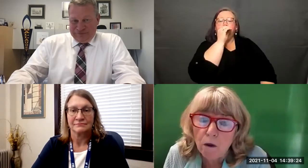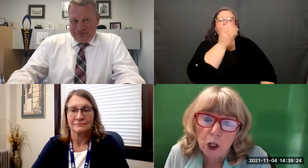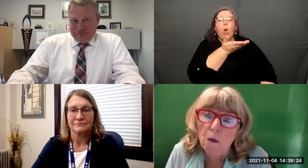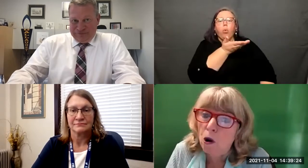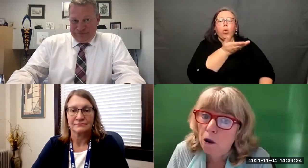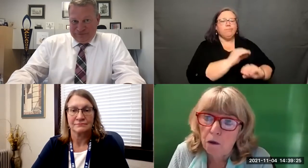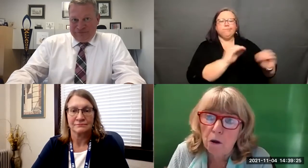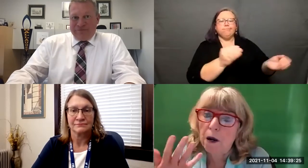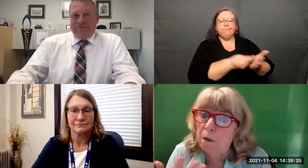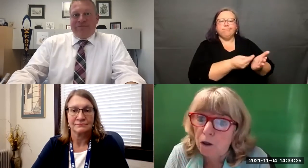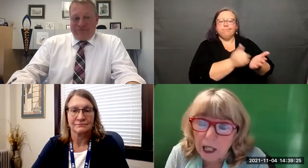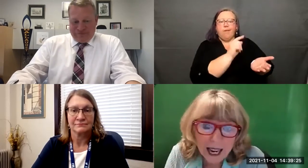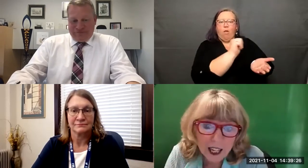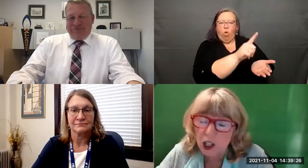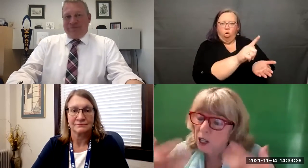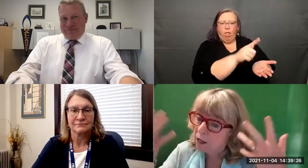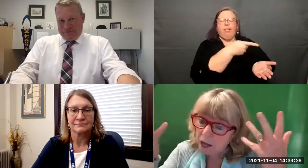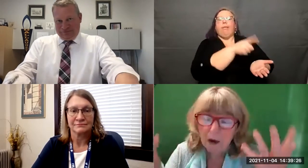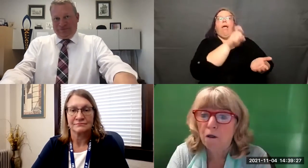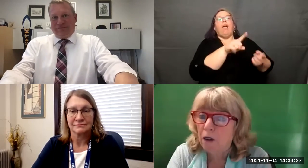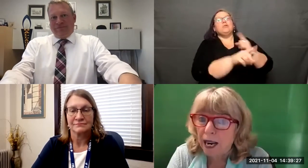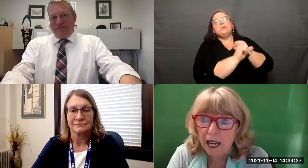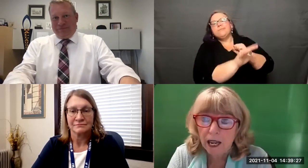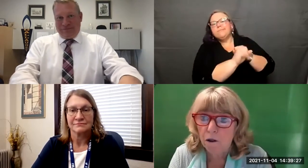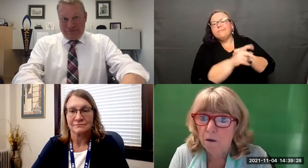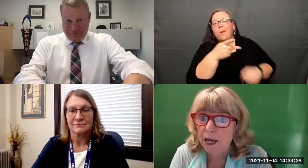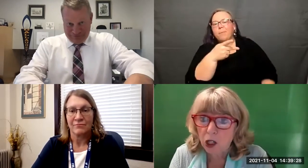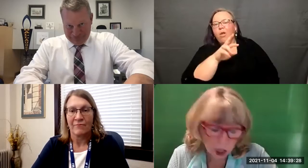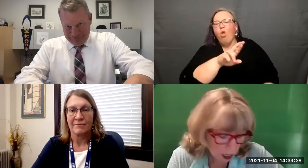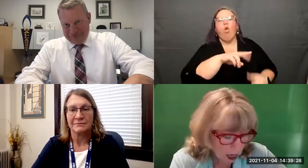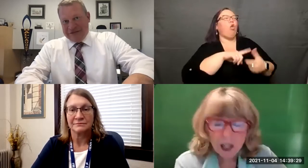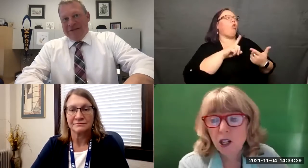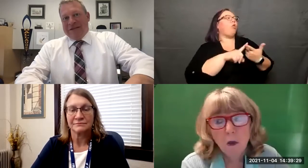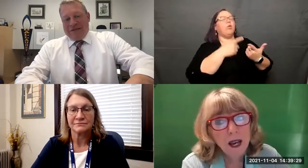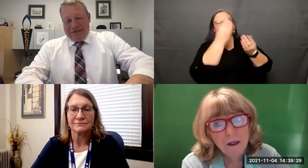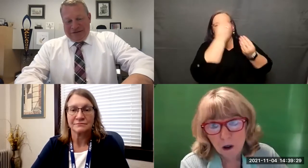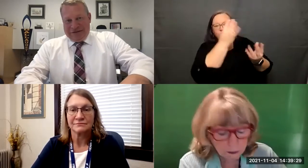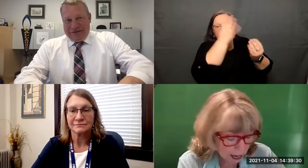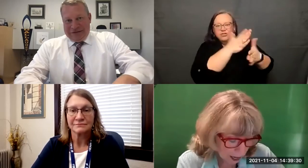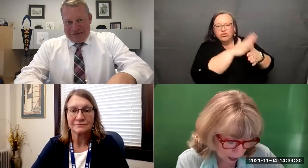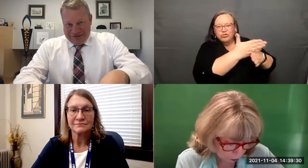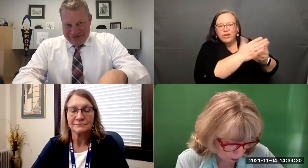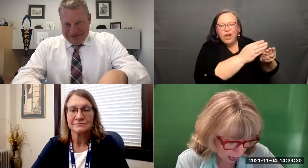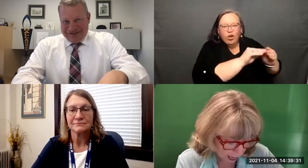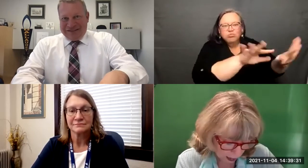outreach more through public relations, providing information. So we have a tremendous variety